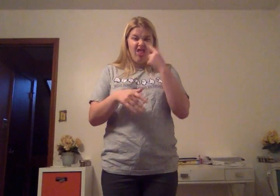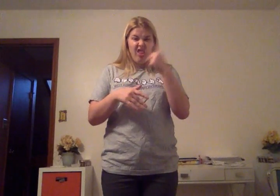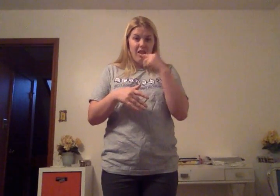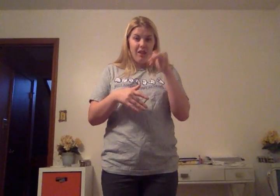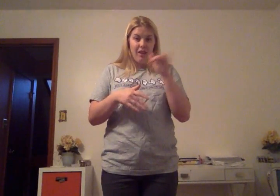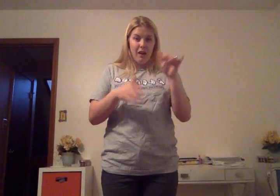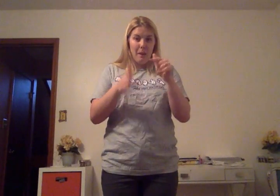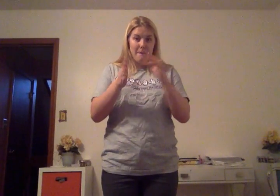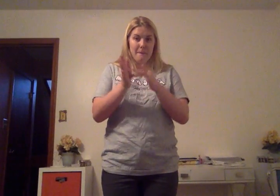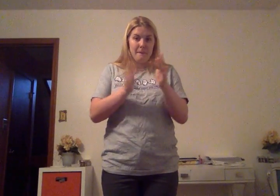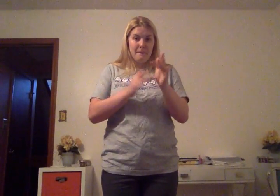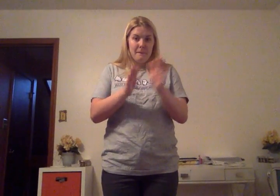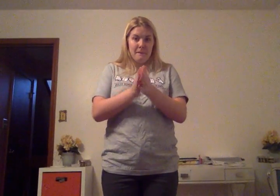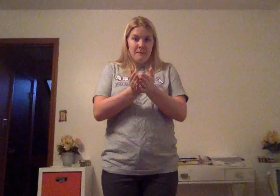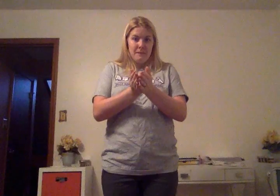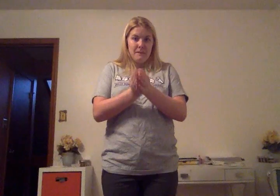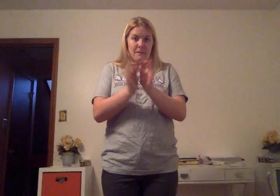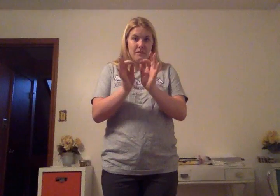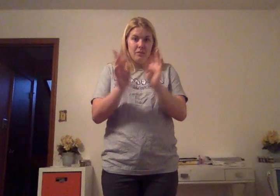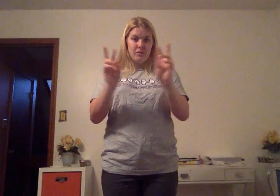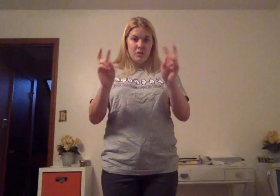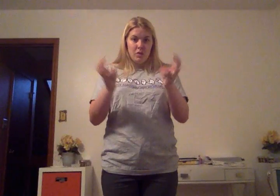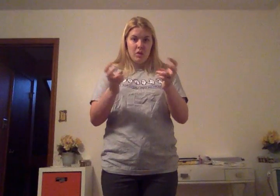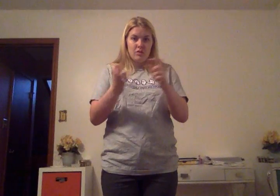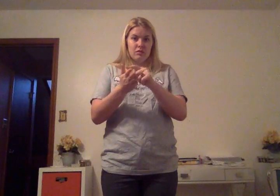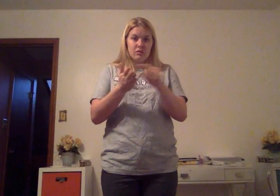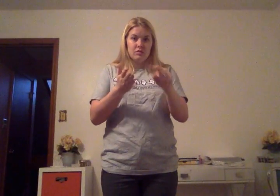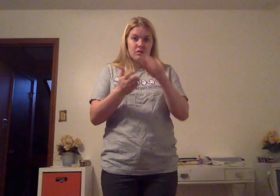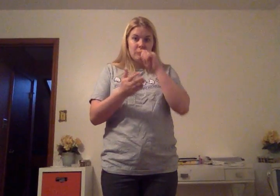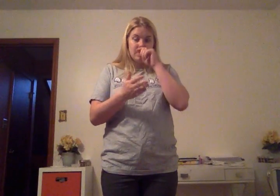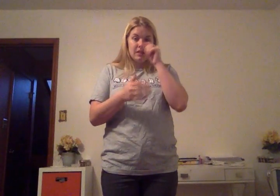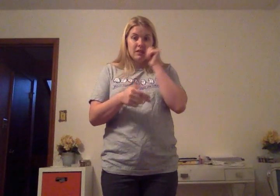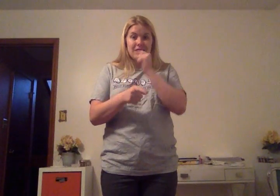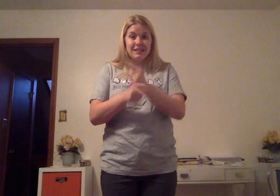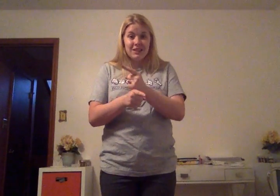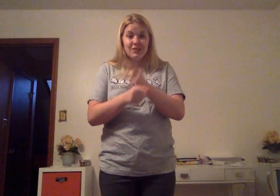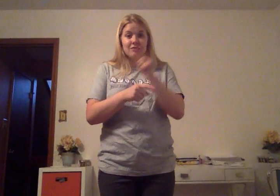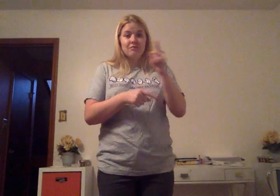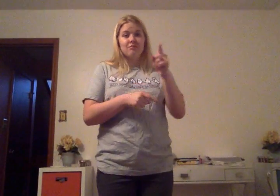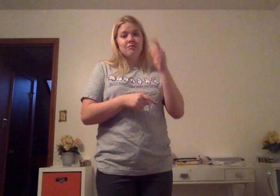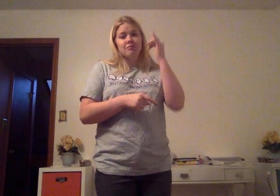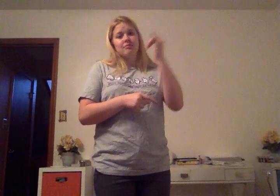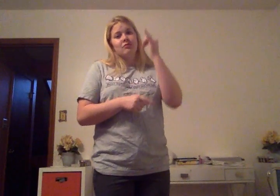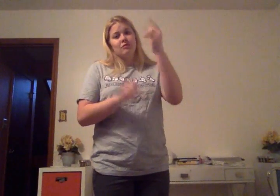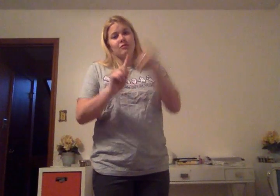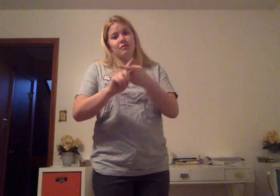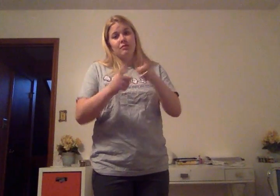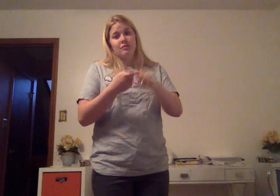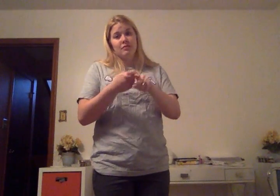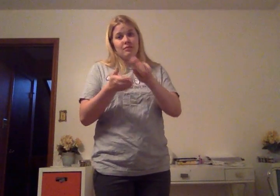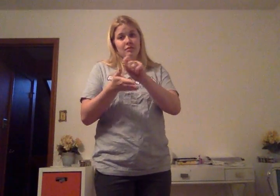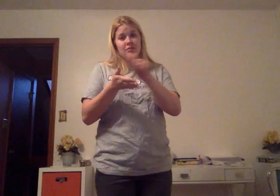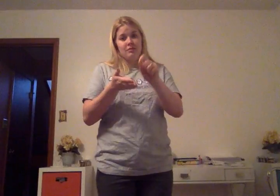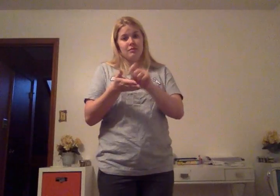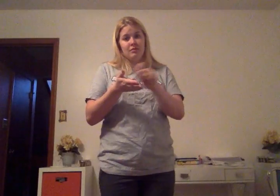me when we first started becoming friends. And it says, a sister's a forever friend. So I had that engraved, and then inside I had a kidney bean in